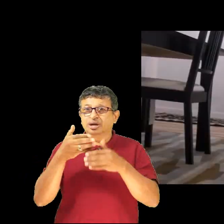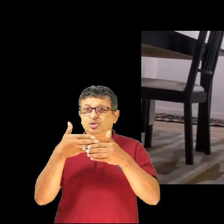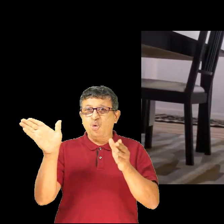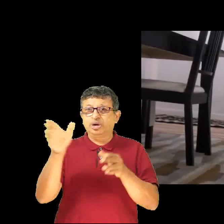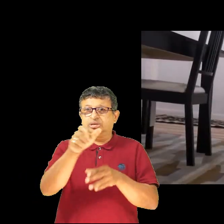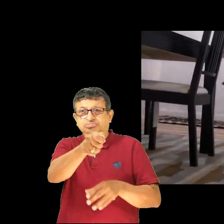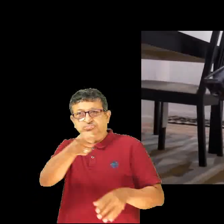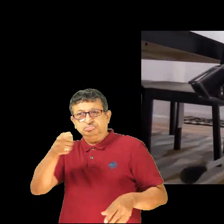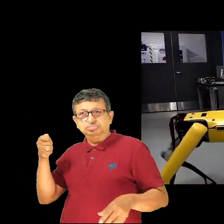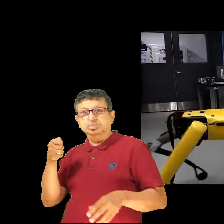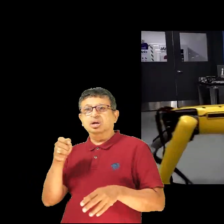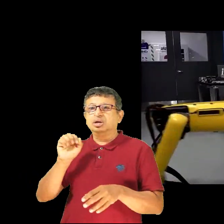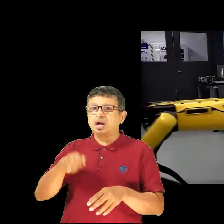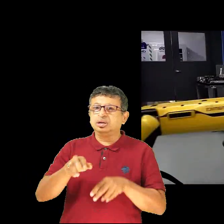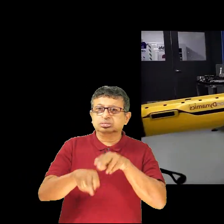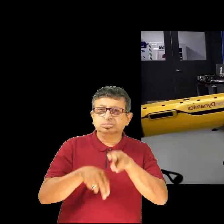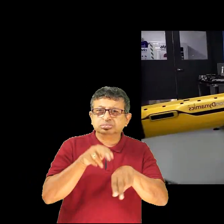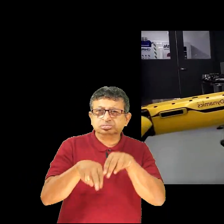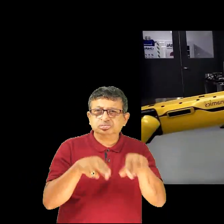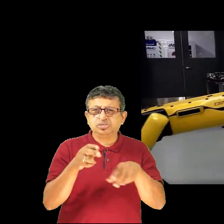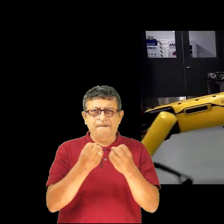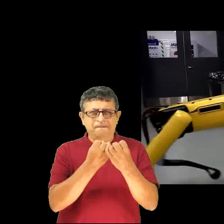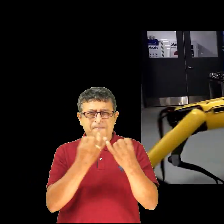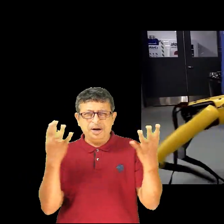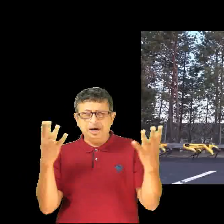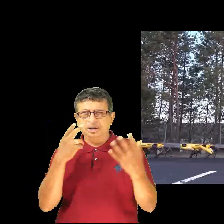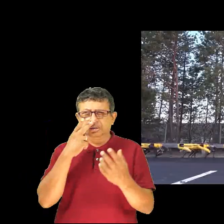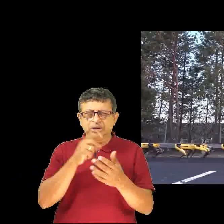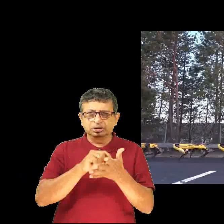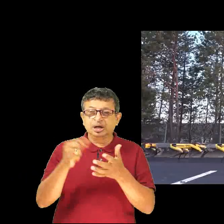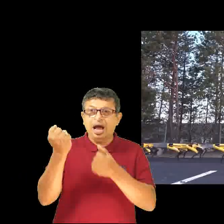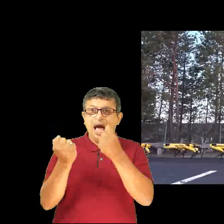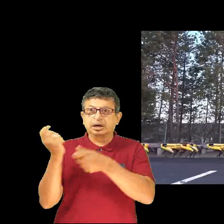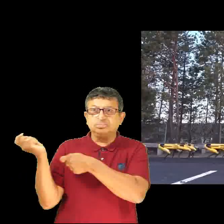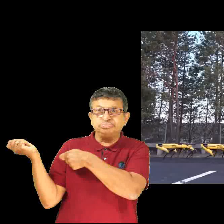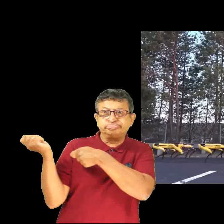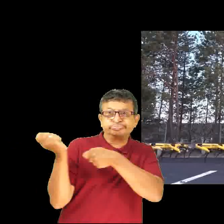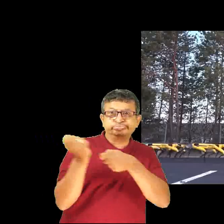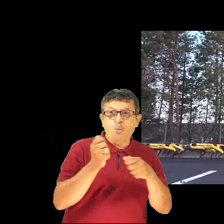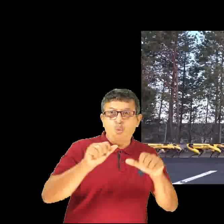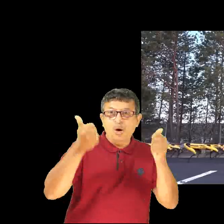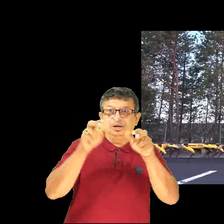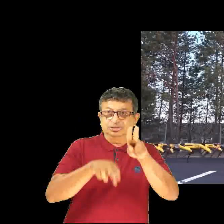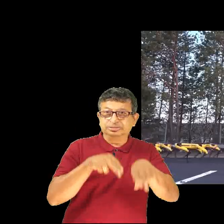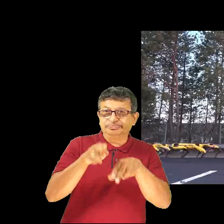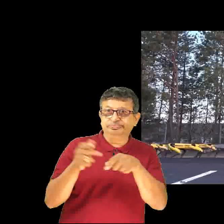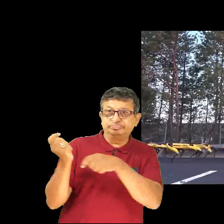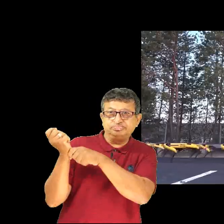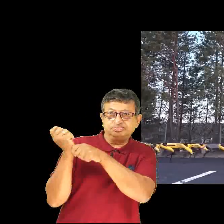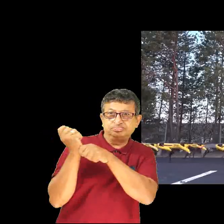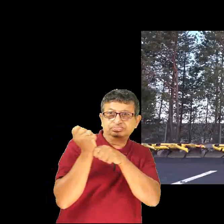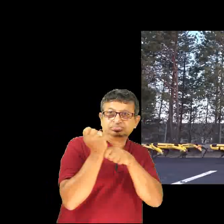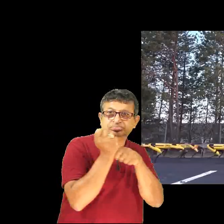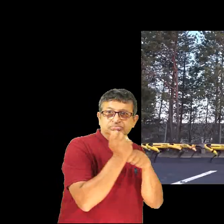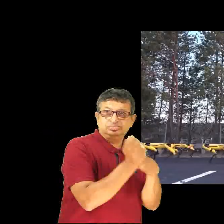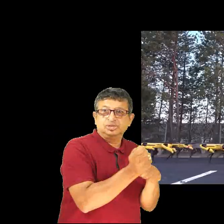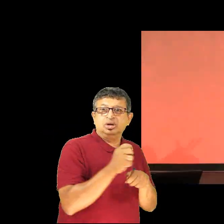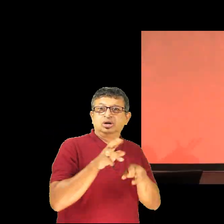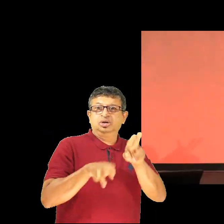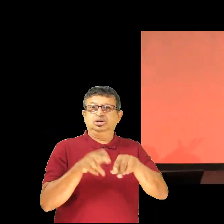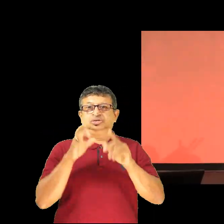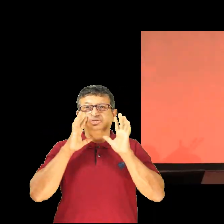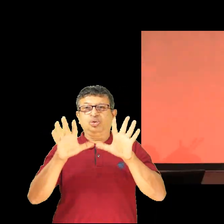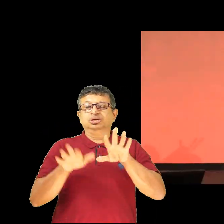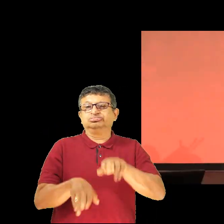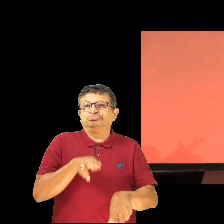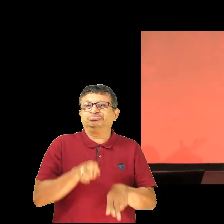to. It has a set of cameras and sensors that allow it to move through different terrains while avoiding different obstacles and people. Spot